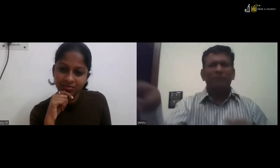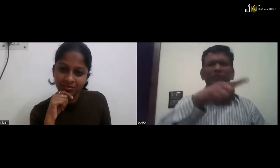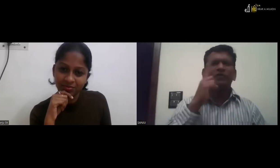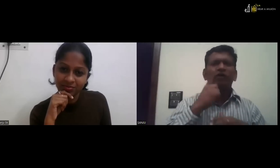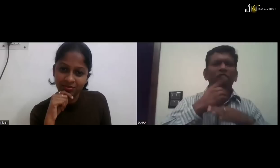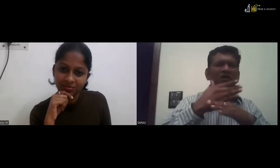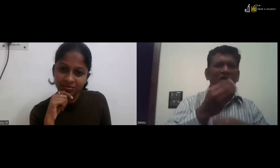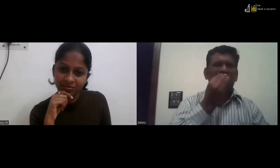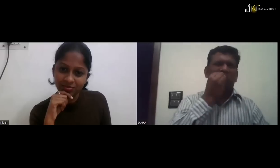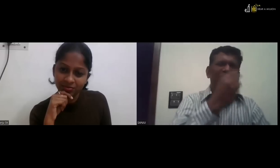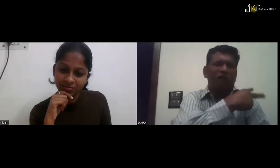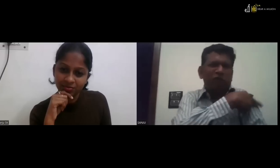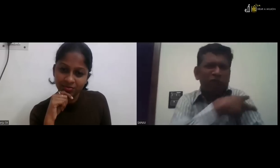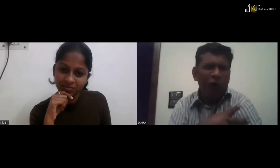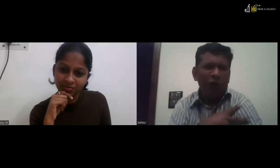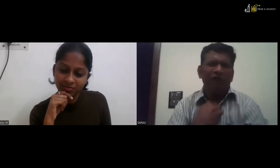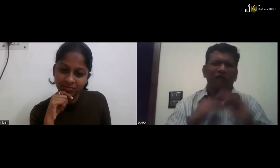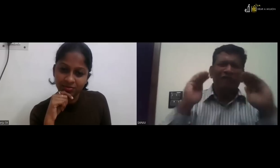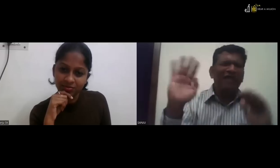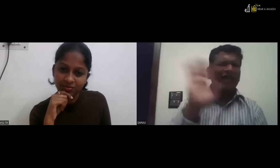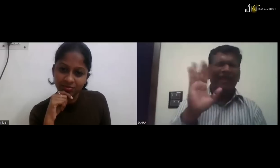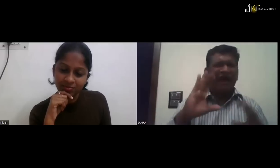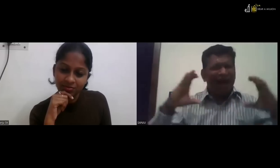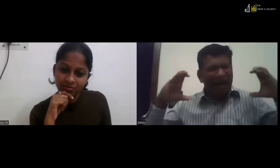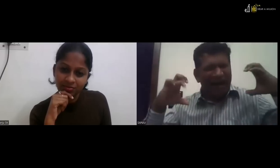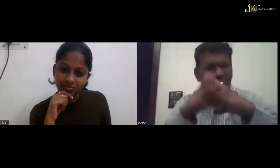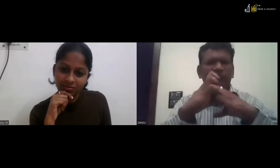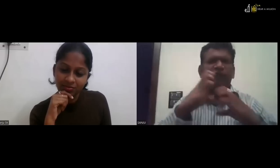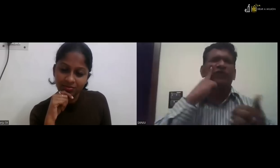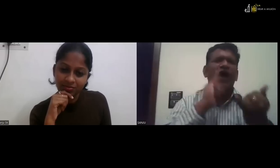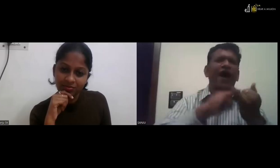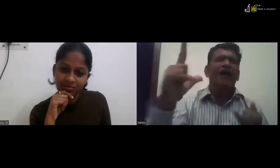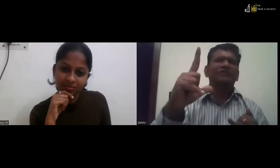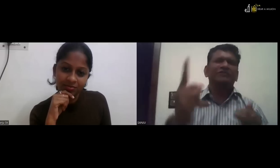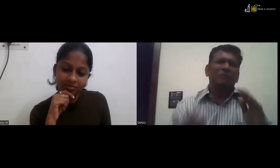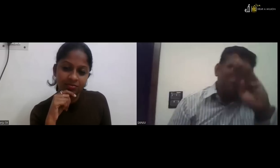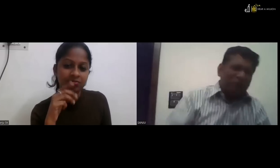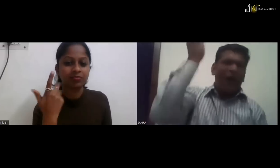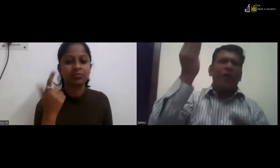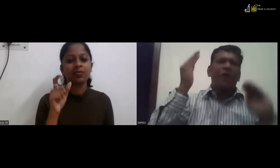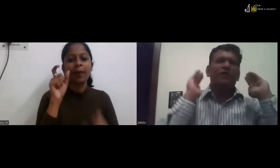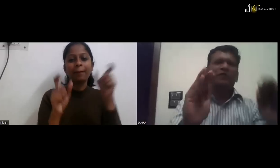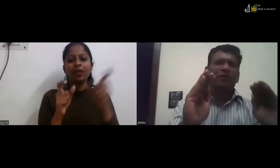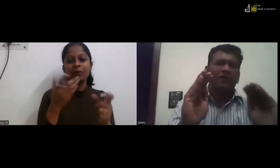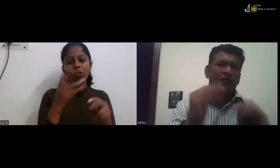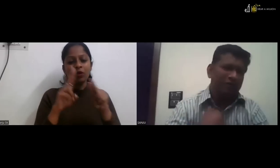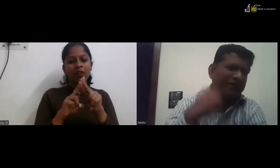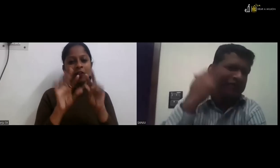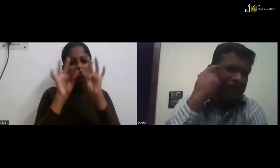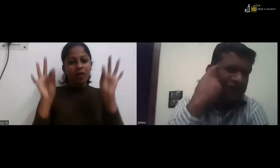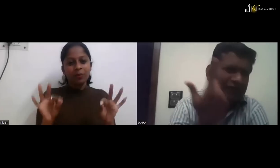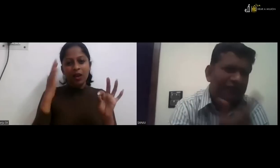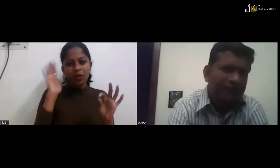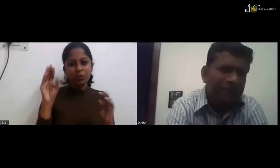be touching everyone's heart, and the volunteers and everyone, like we want everyone to just